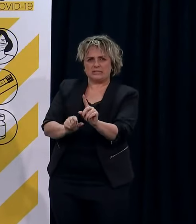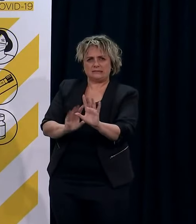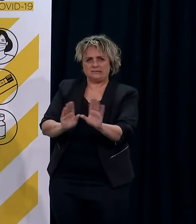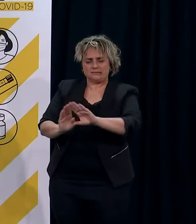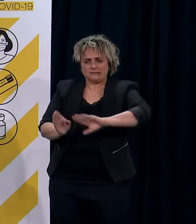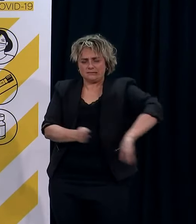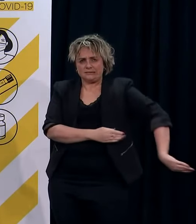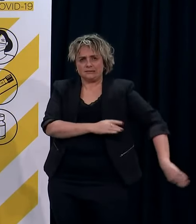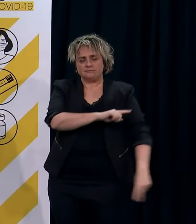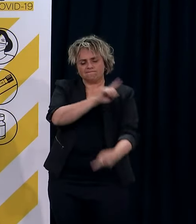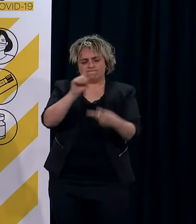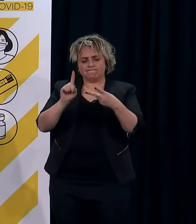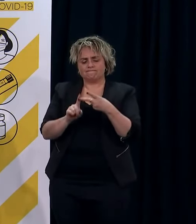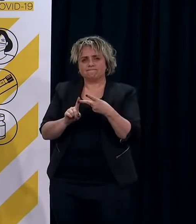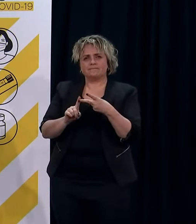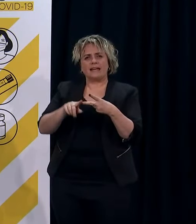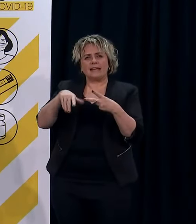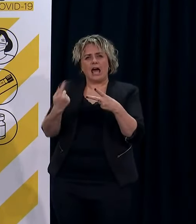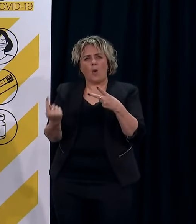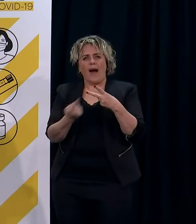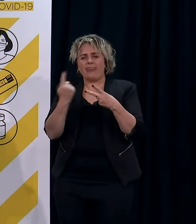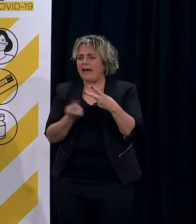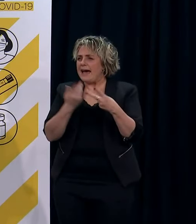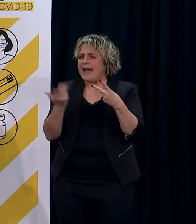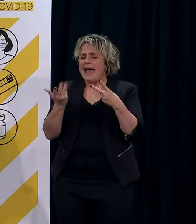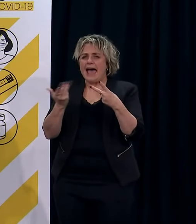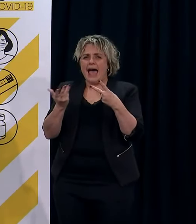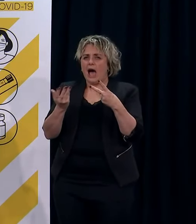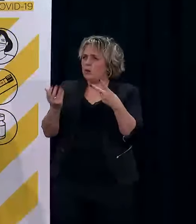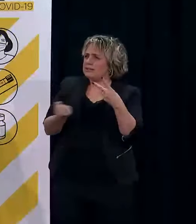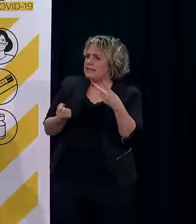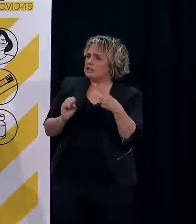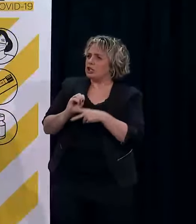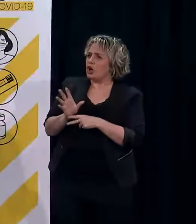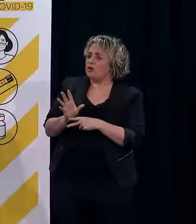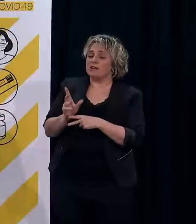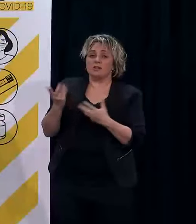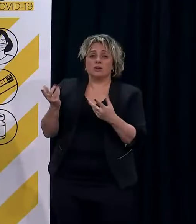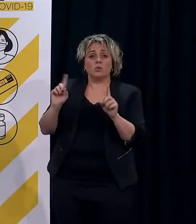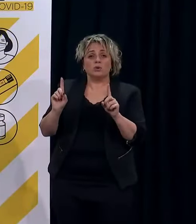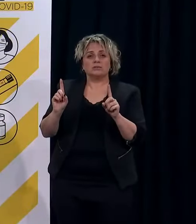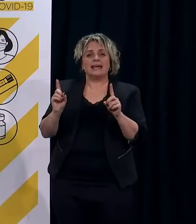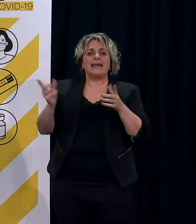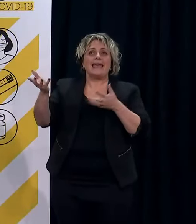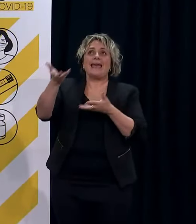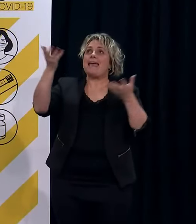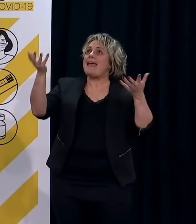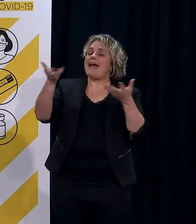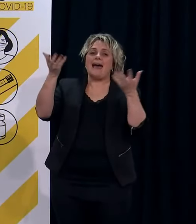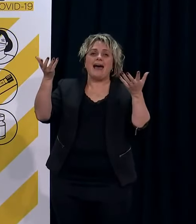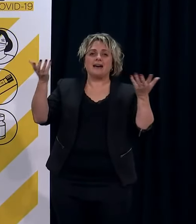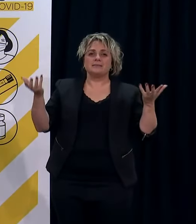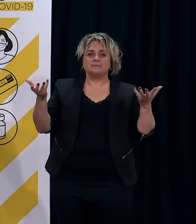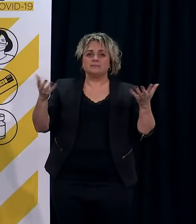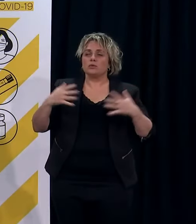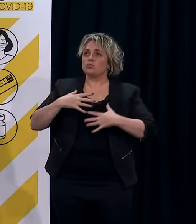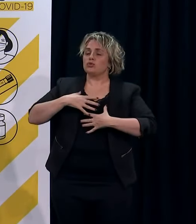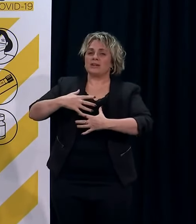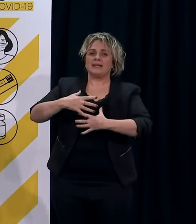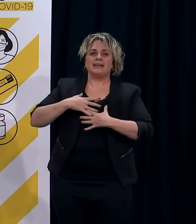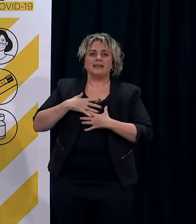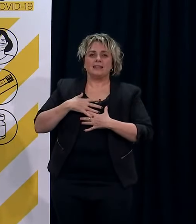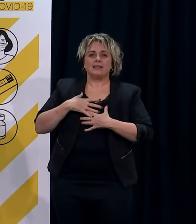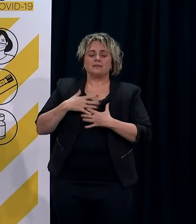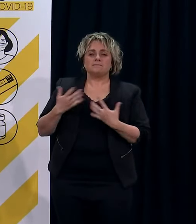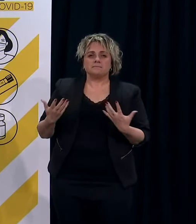theories that don't have people-to-people contact, but simply the air, and not even just, and the air